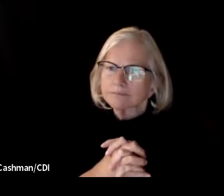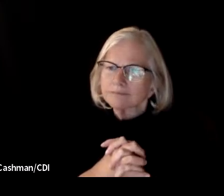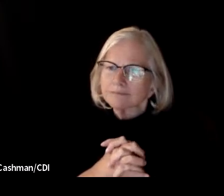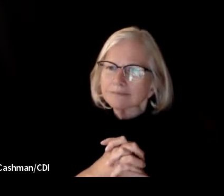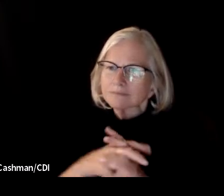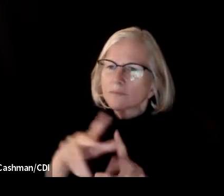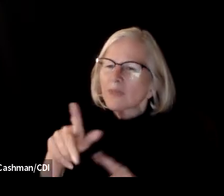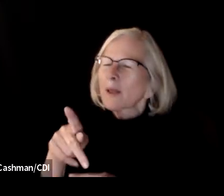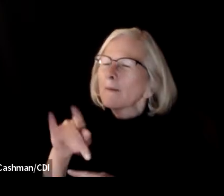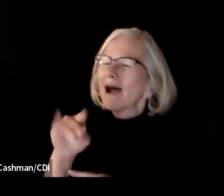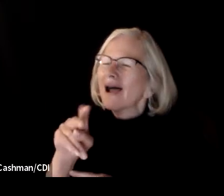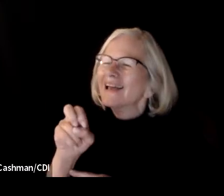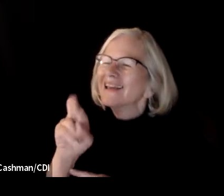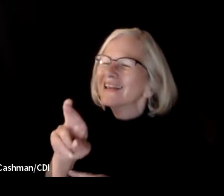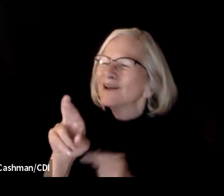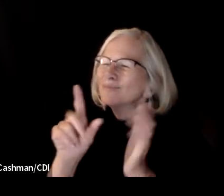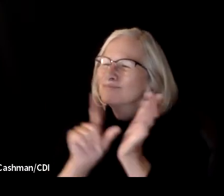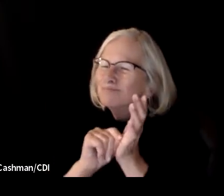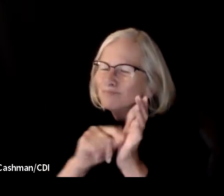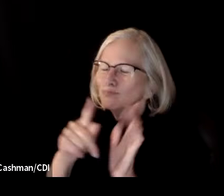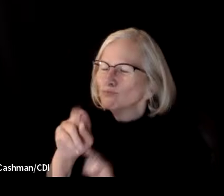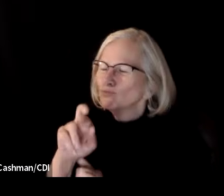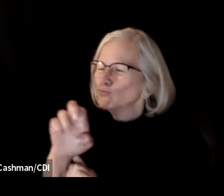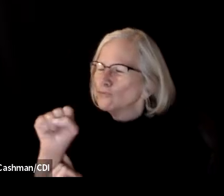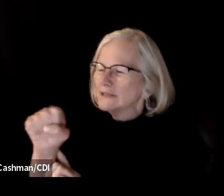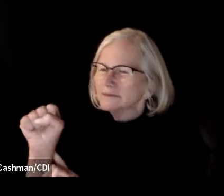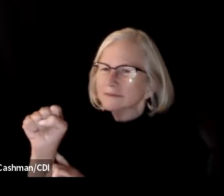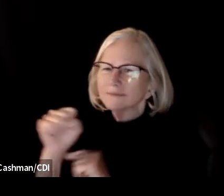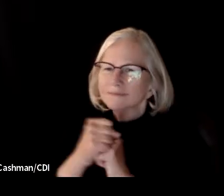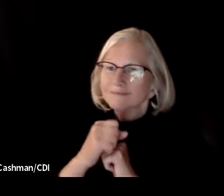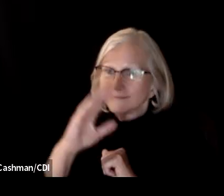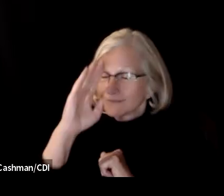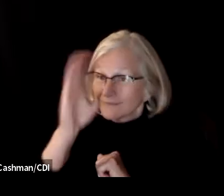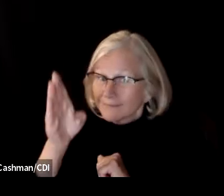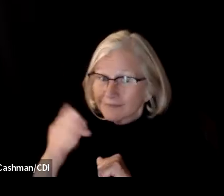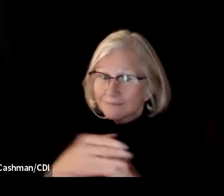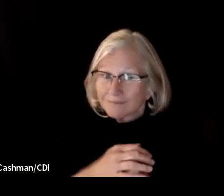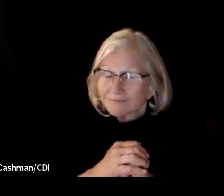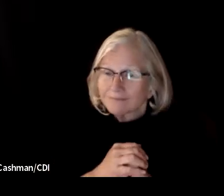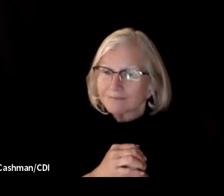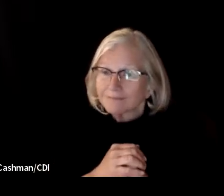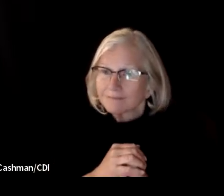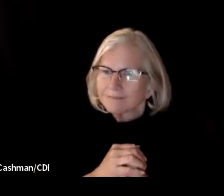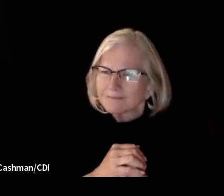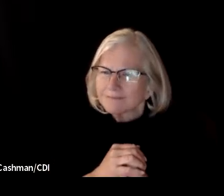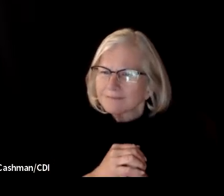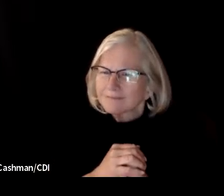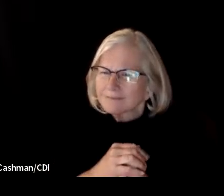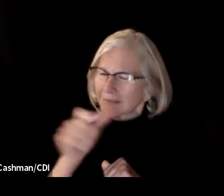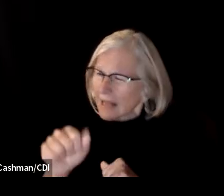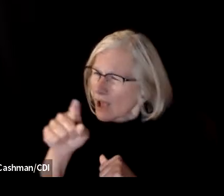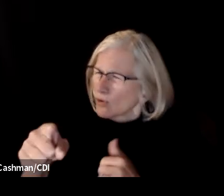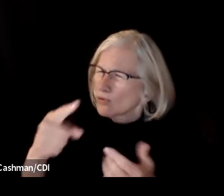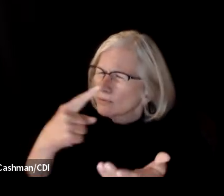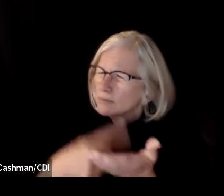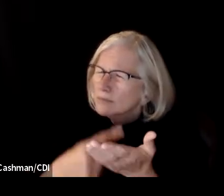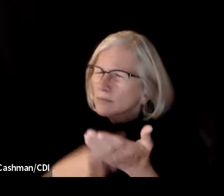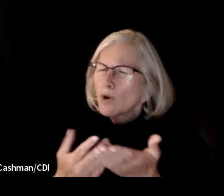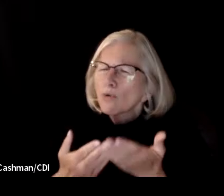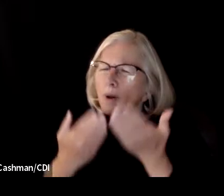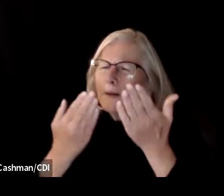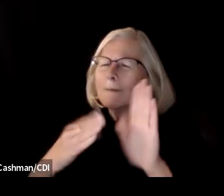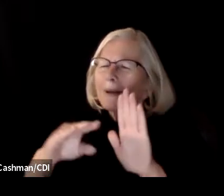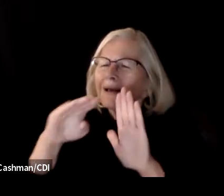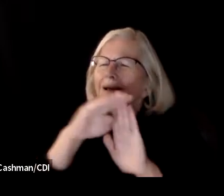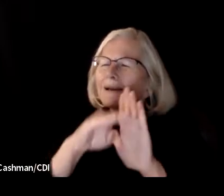open. Hi, guys. I was wondering if you could discuss the recommendation regarding vaccinated